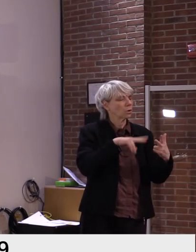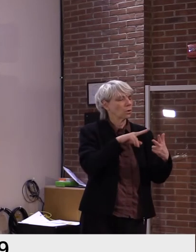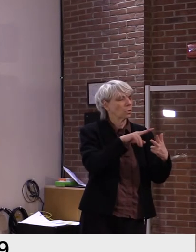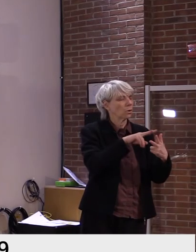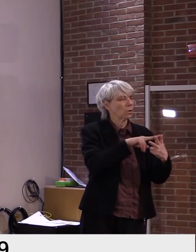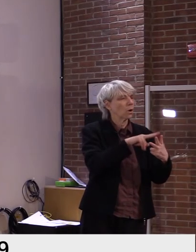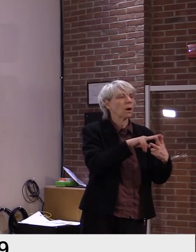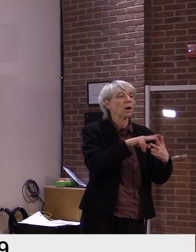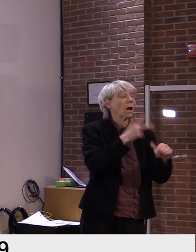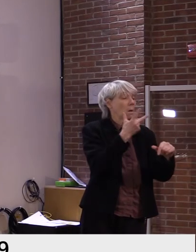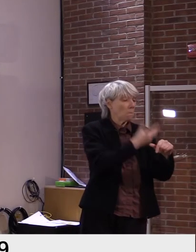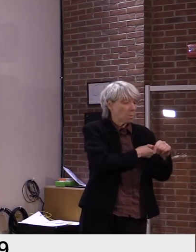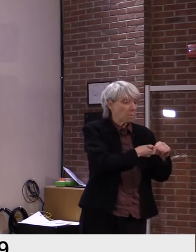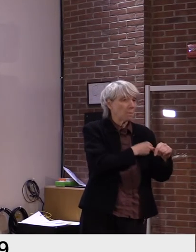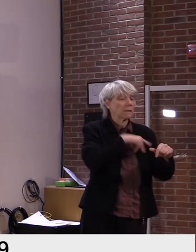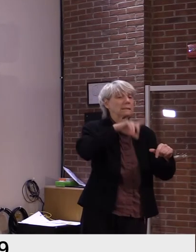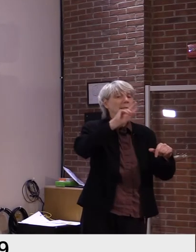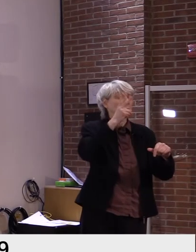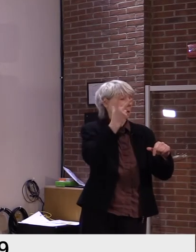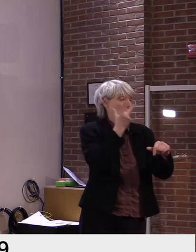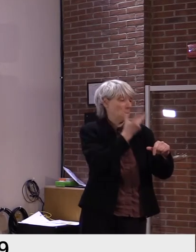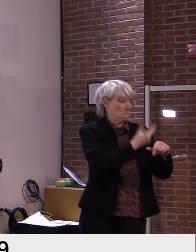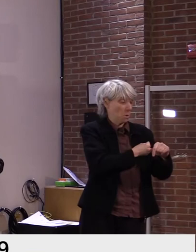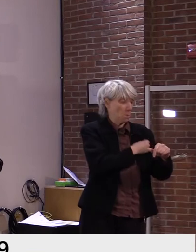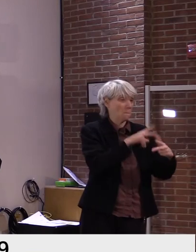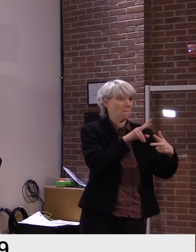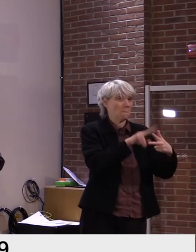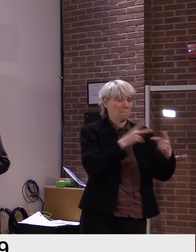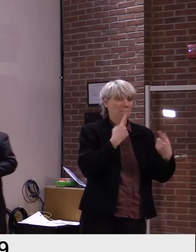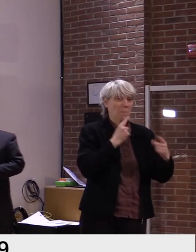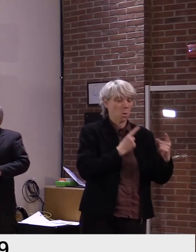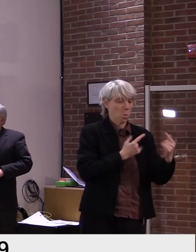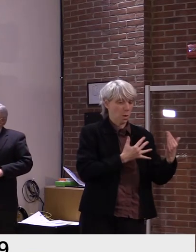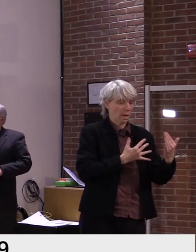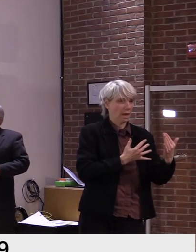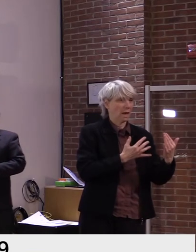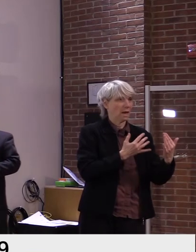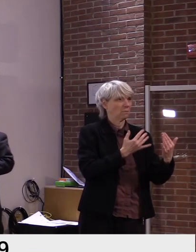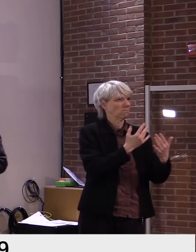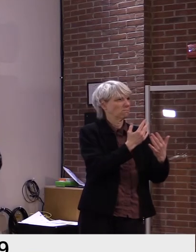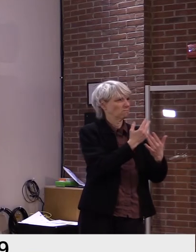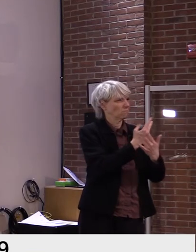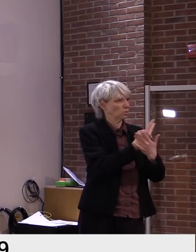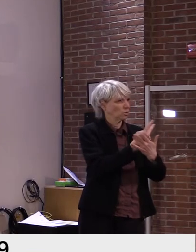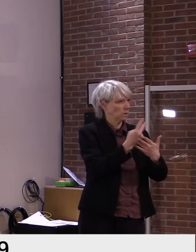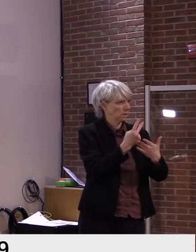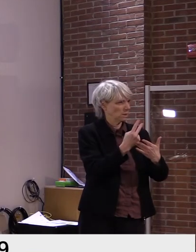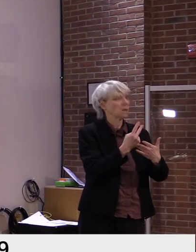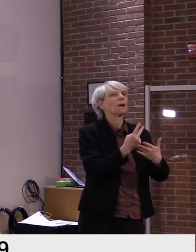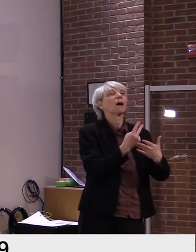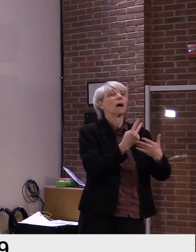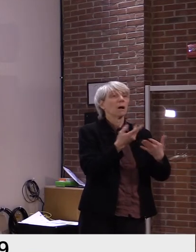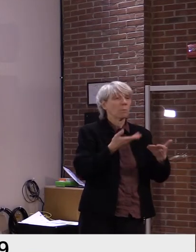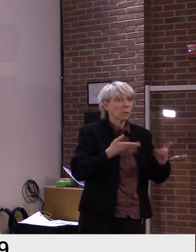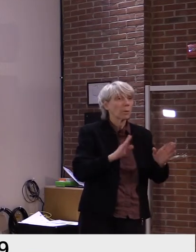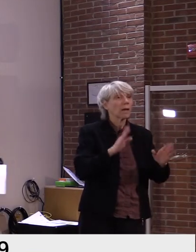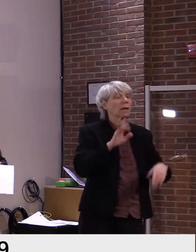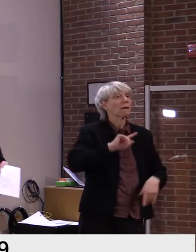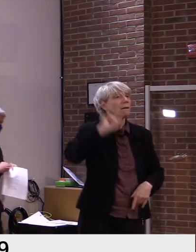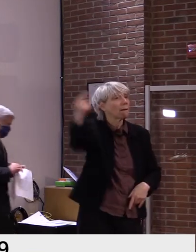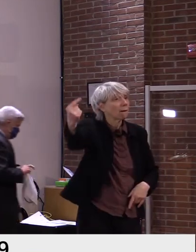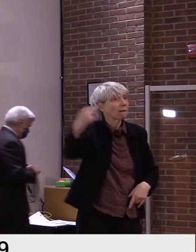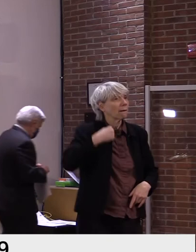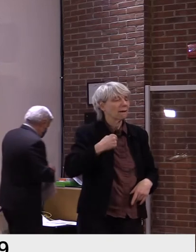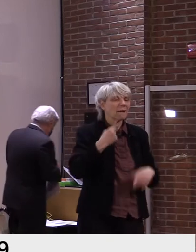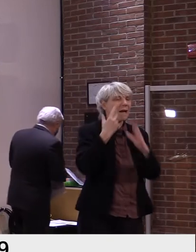travel and social gathering guidance? Do you wait 2 weeks after the Johnson vaccination or 4 weeks before you're